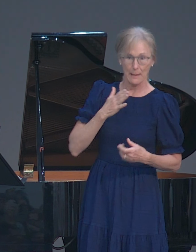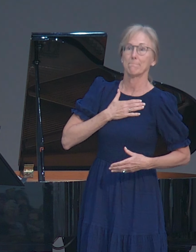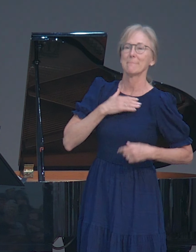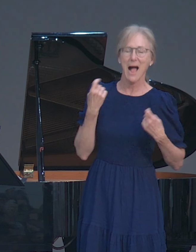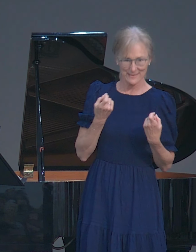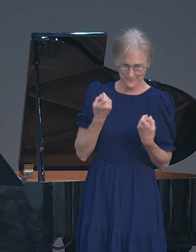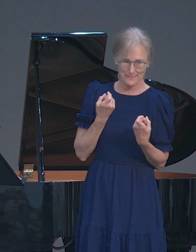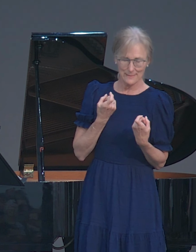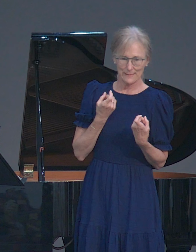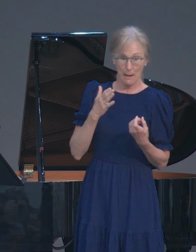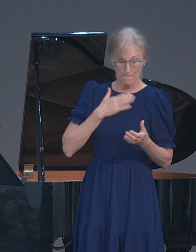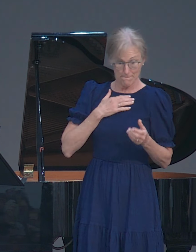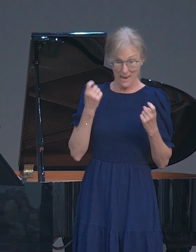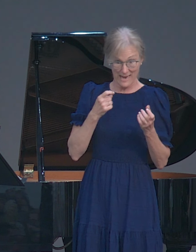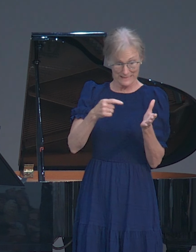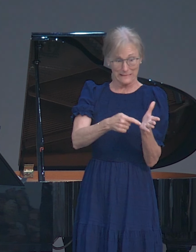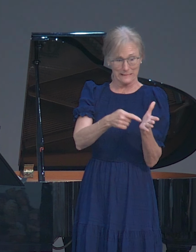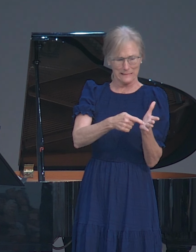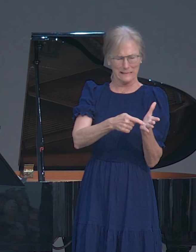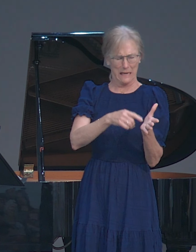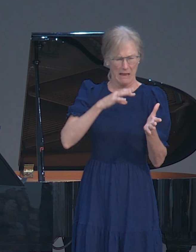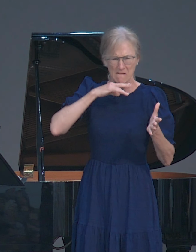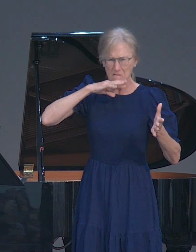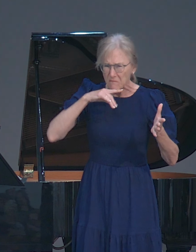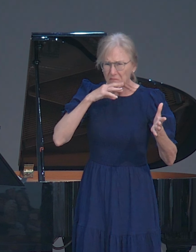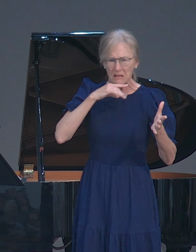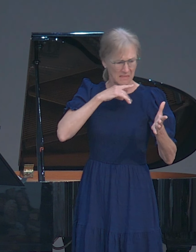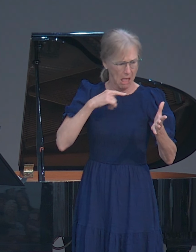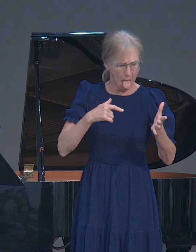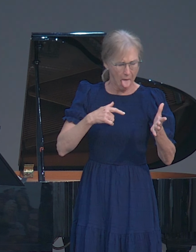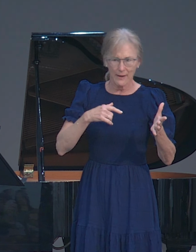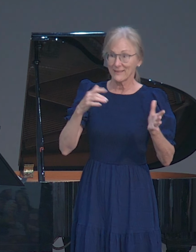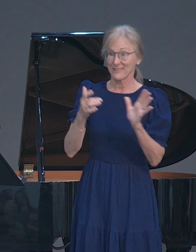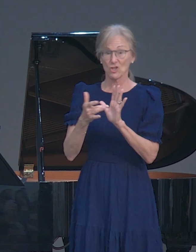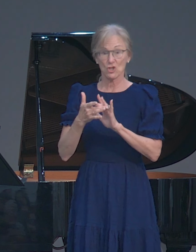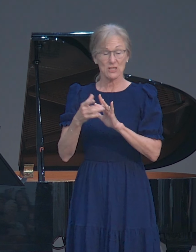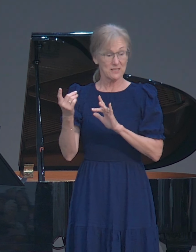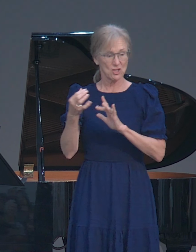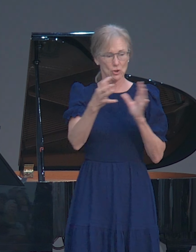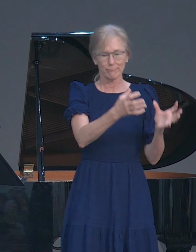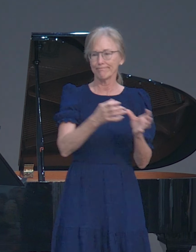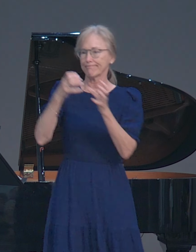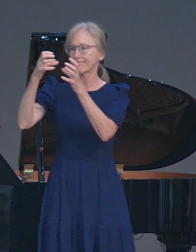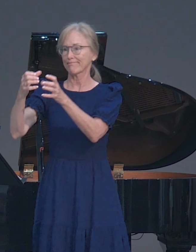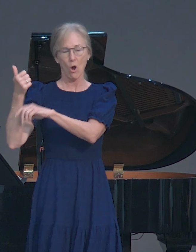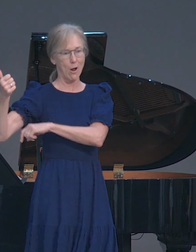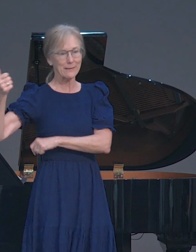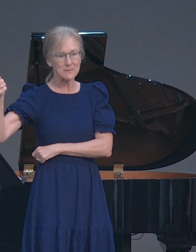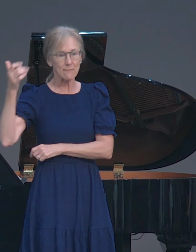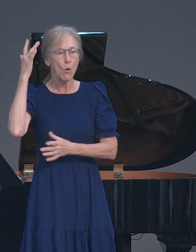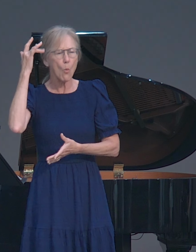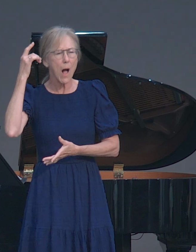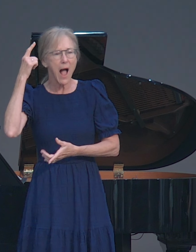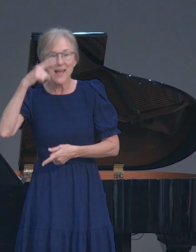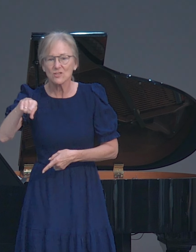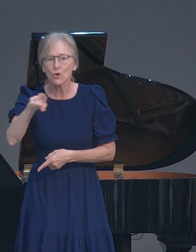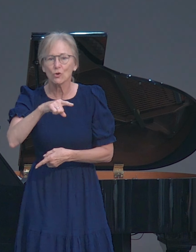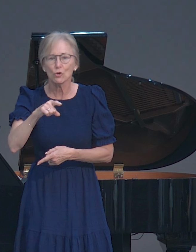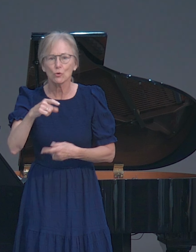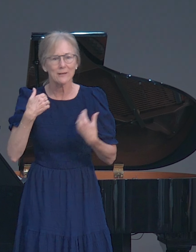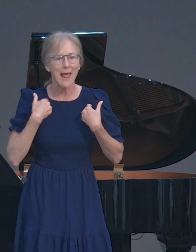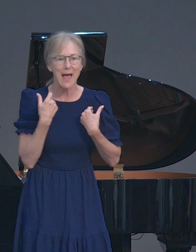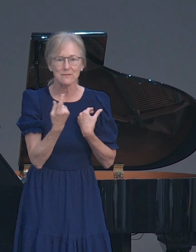on your sin debt and all its filth and all its ugliness, and he took it on himself so that you could take on something,